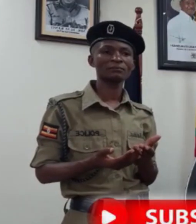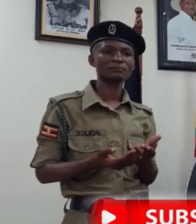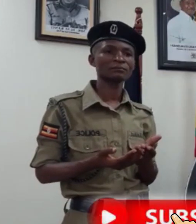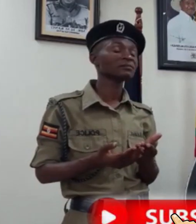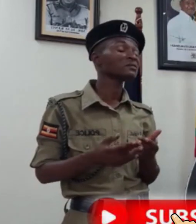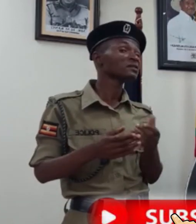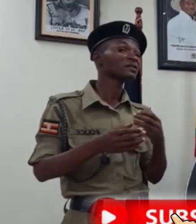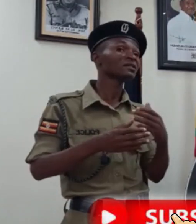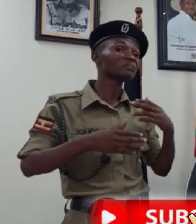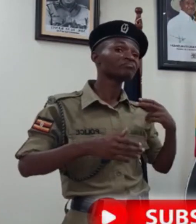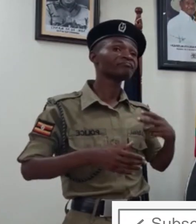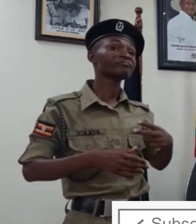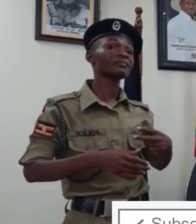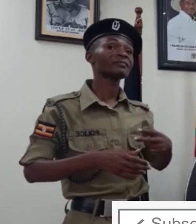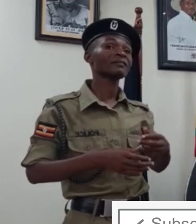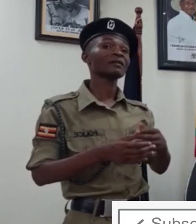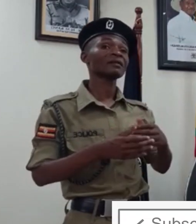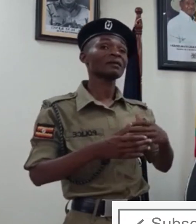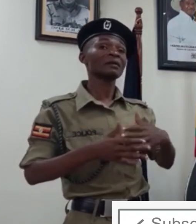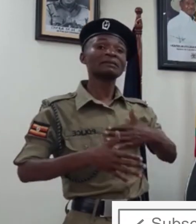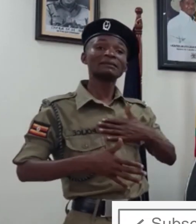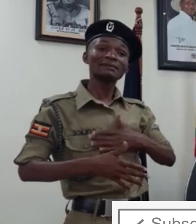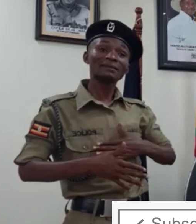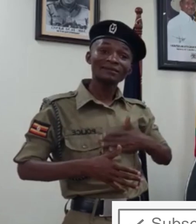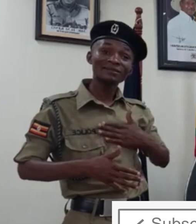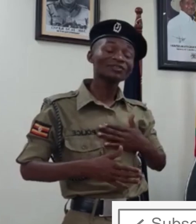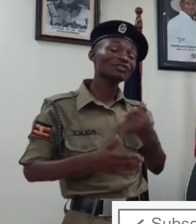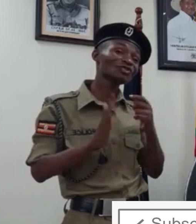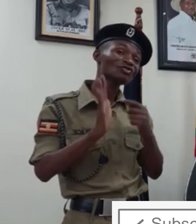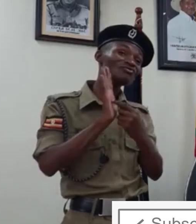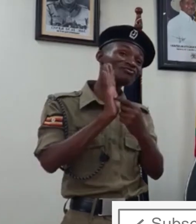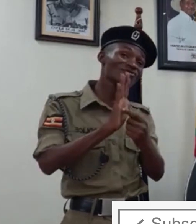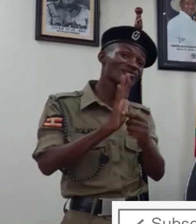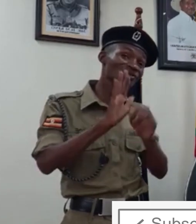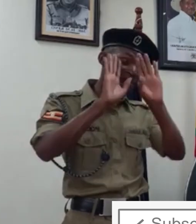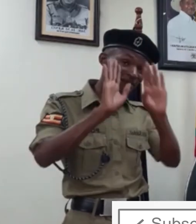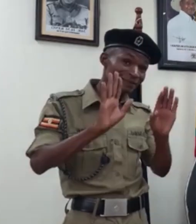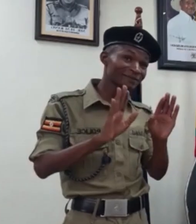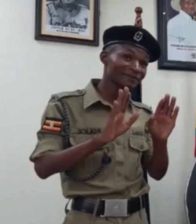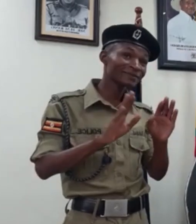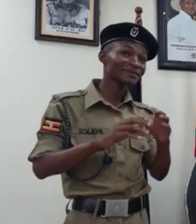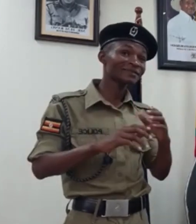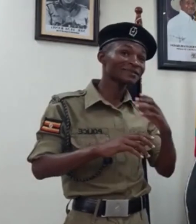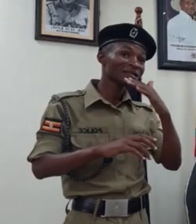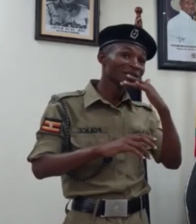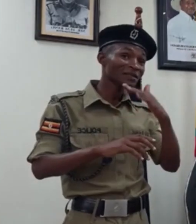So why should we really delve out of that? And